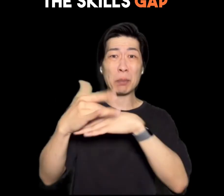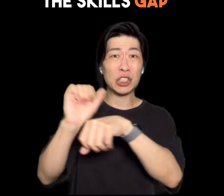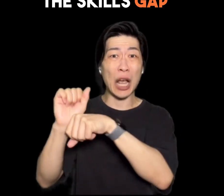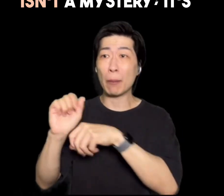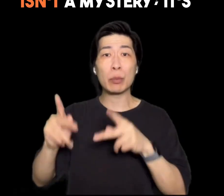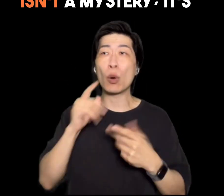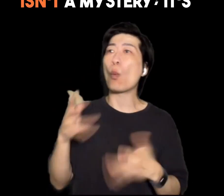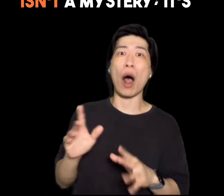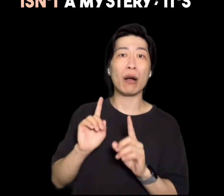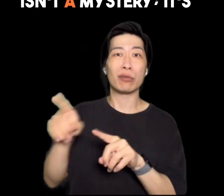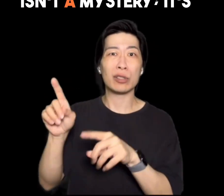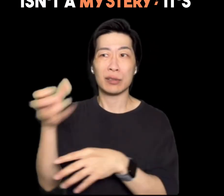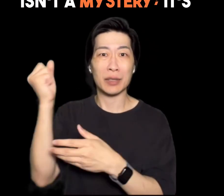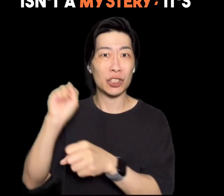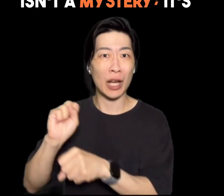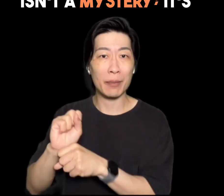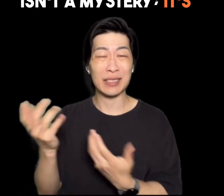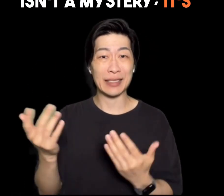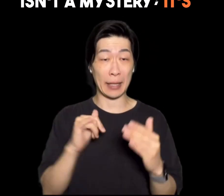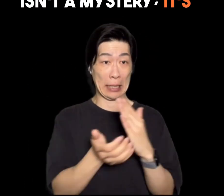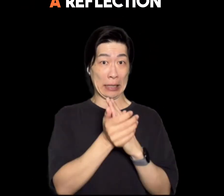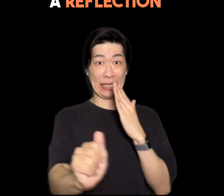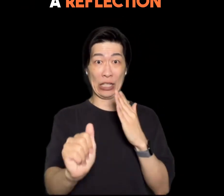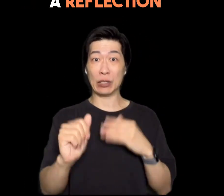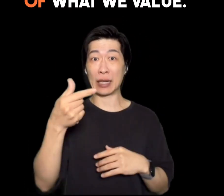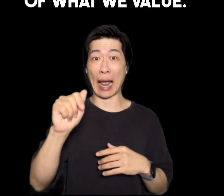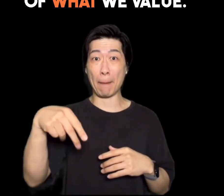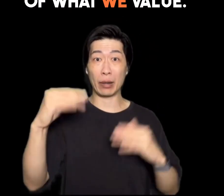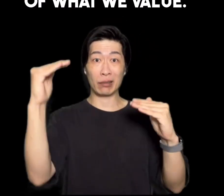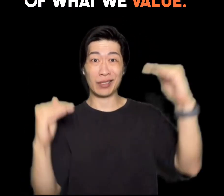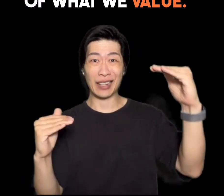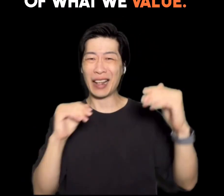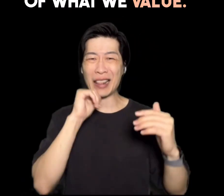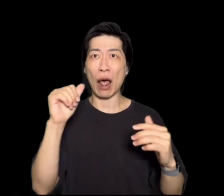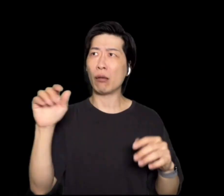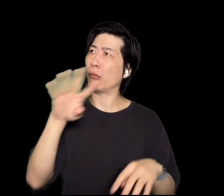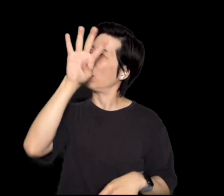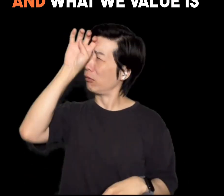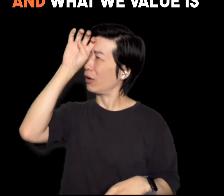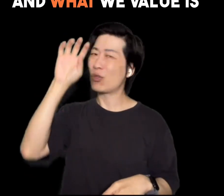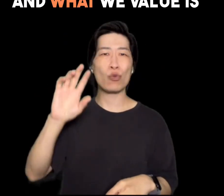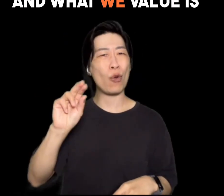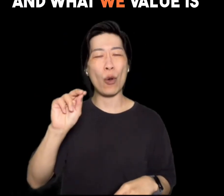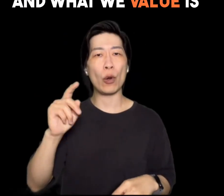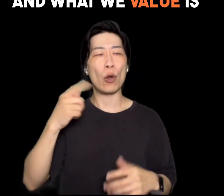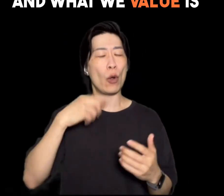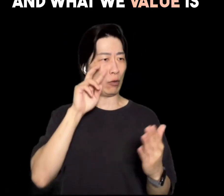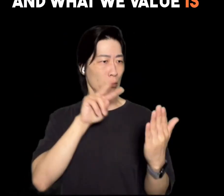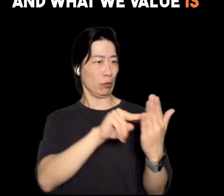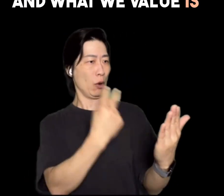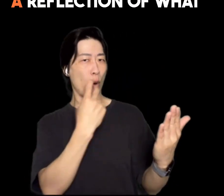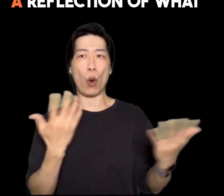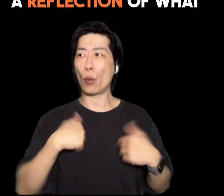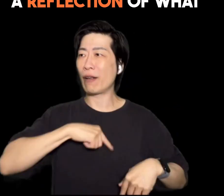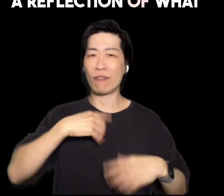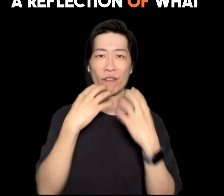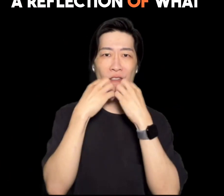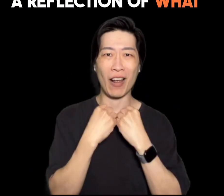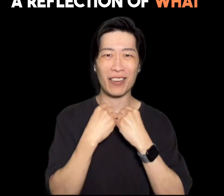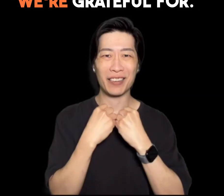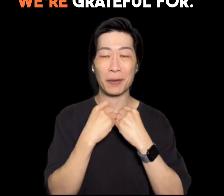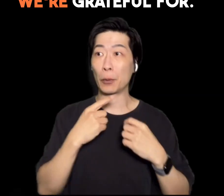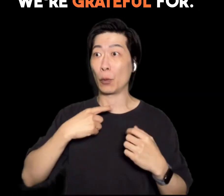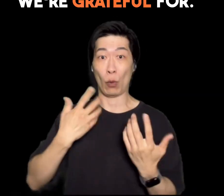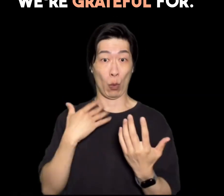gap isn't a mystery. It's a reflection of what we value. And what we value is a reflection of